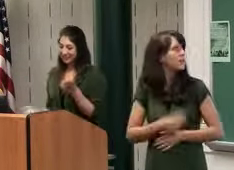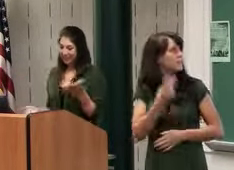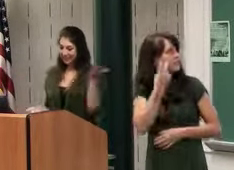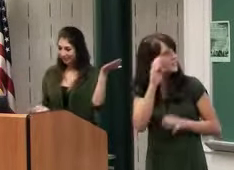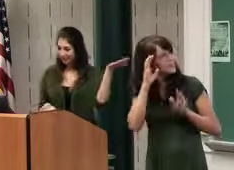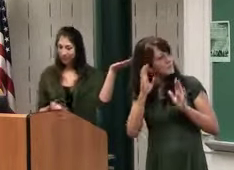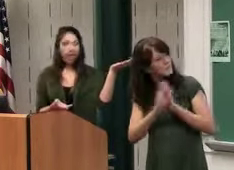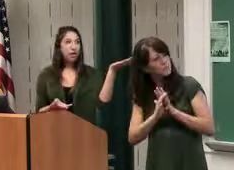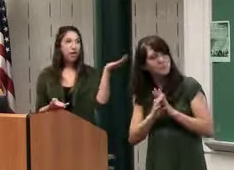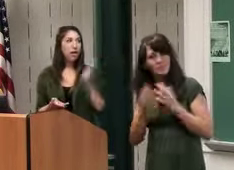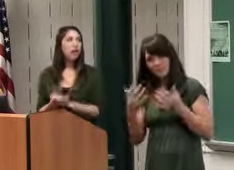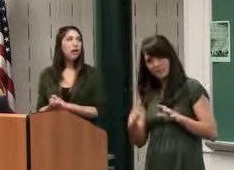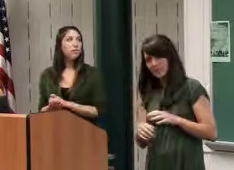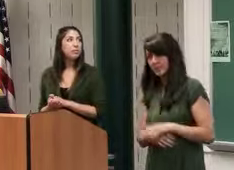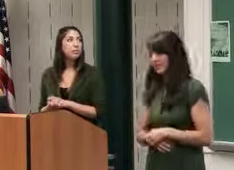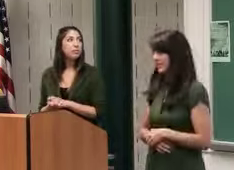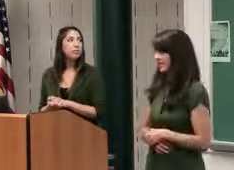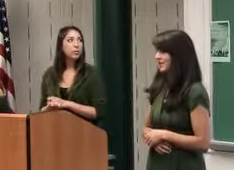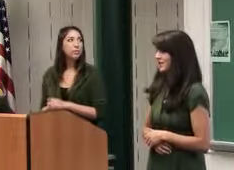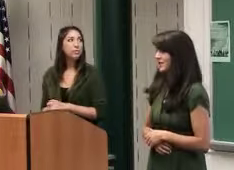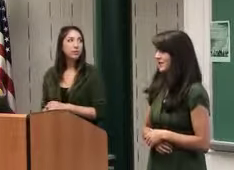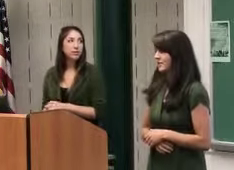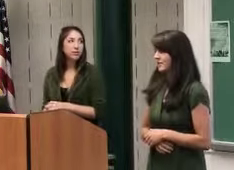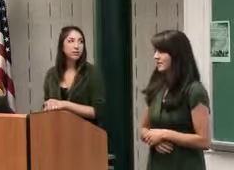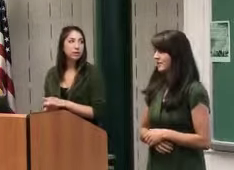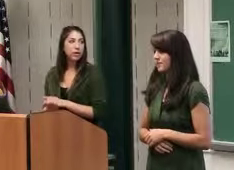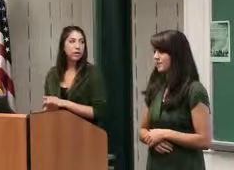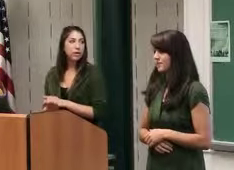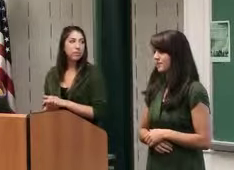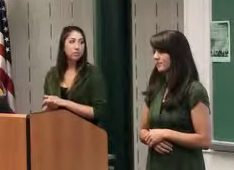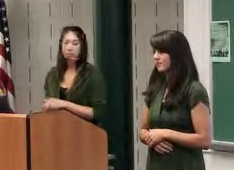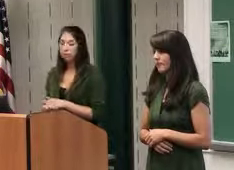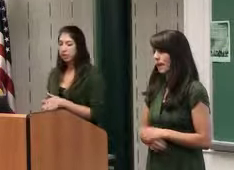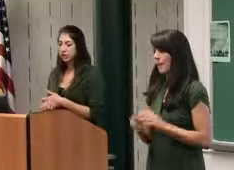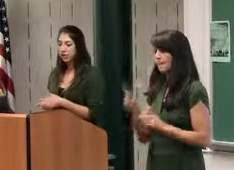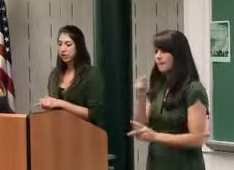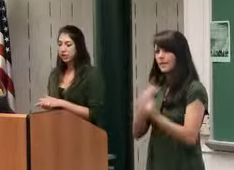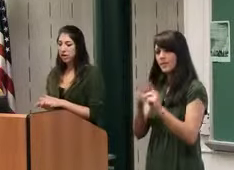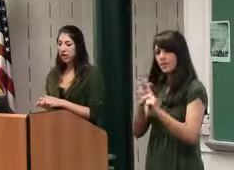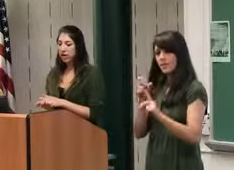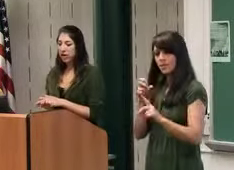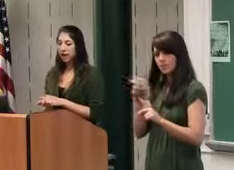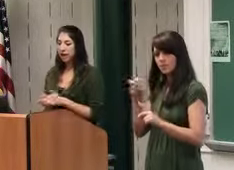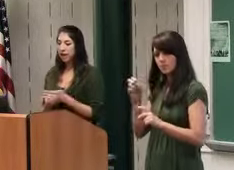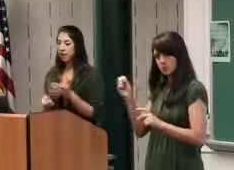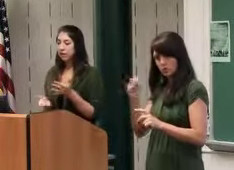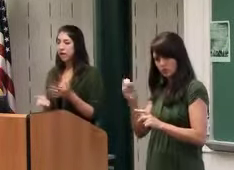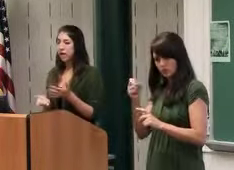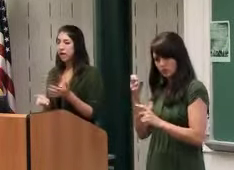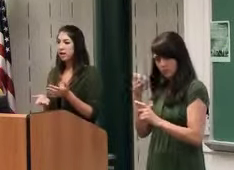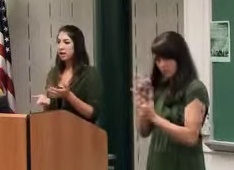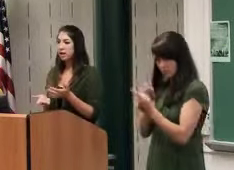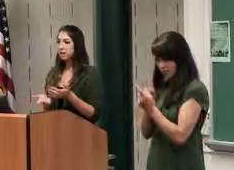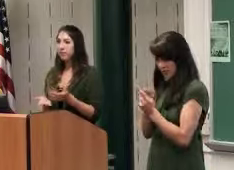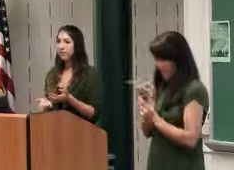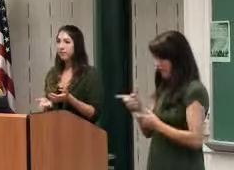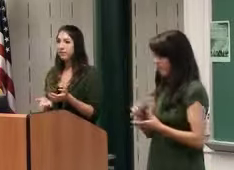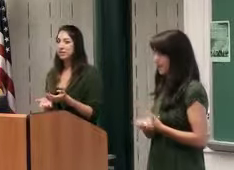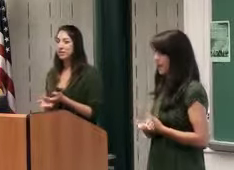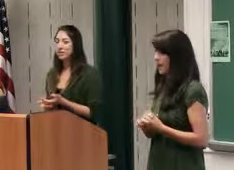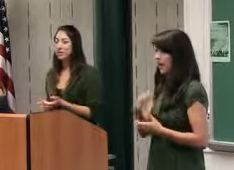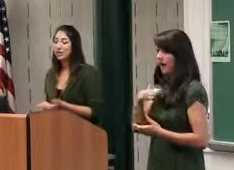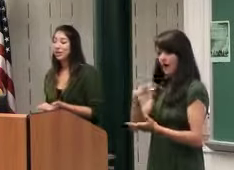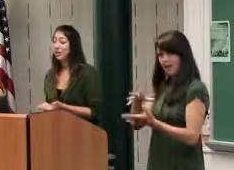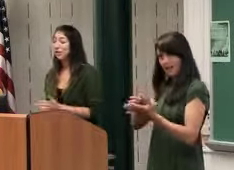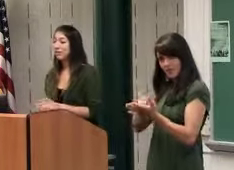And she did. We're able to meet with people from Sorensen, and I learned that